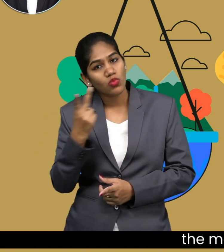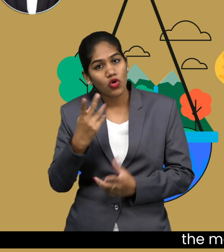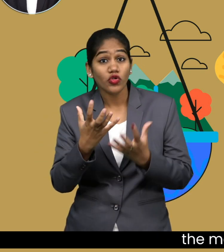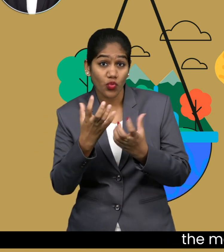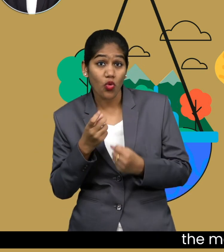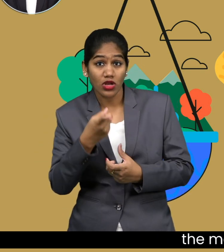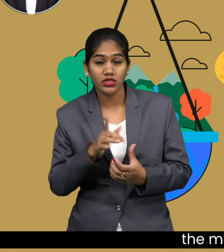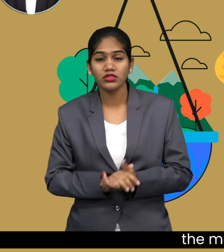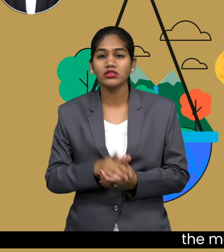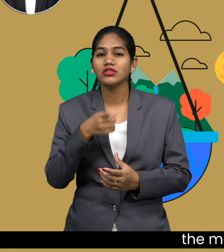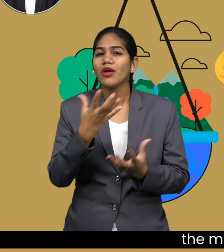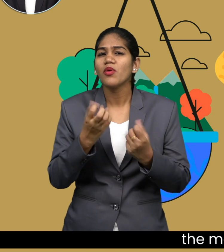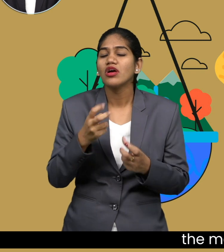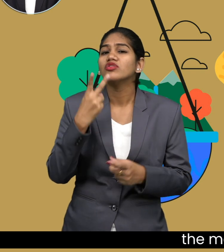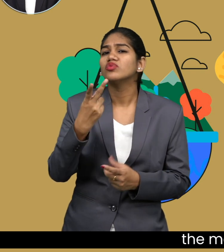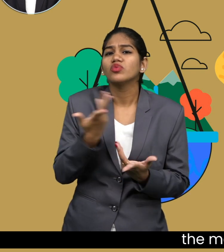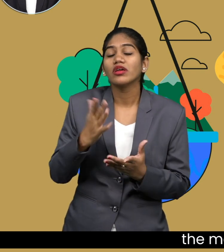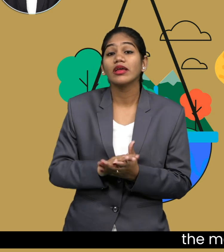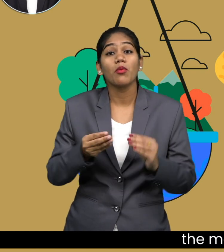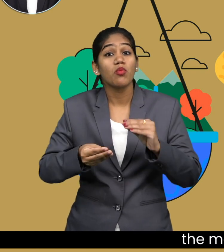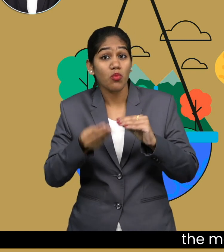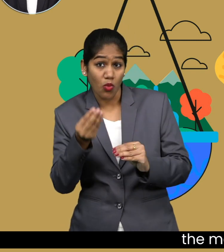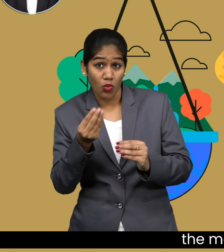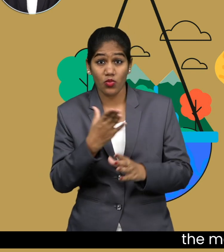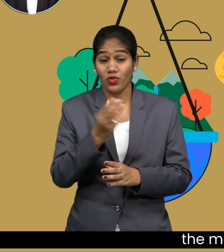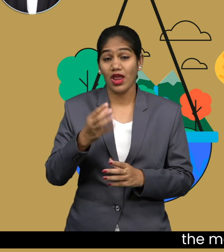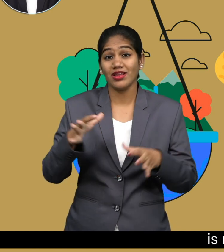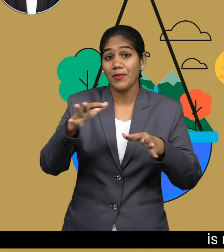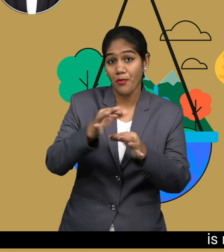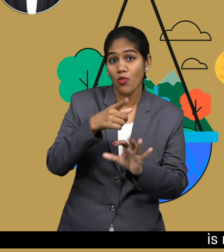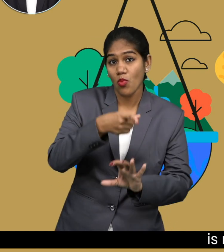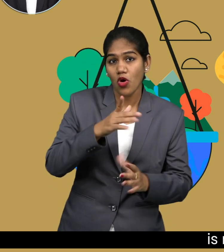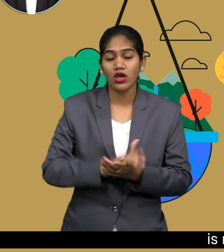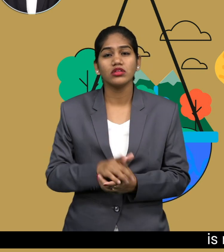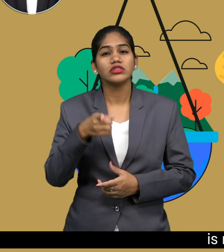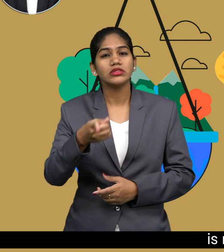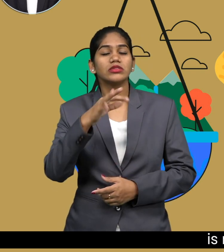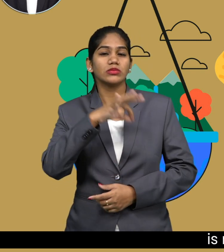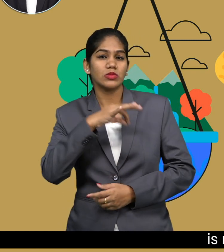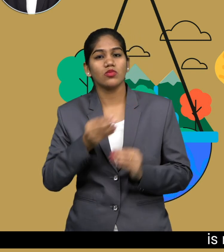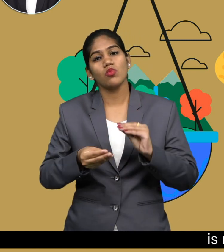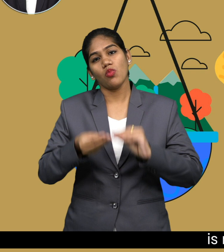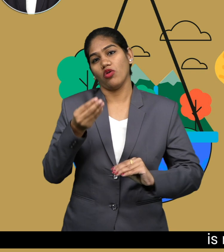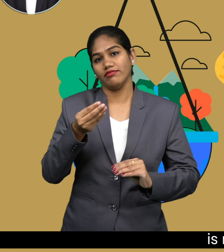the majority and minority is more beneficial.